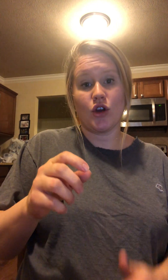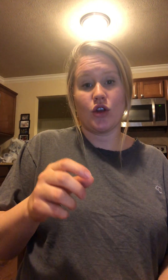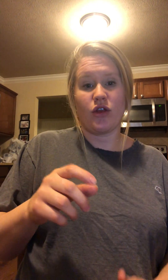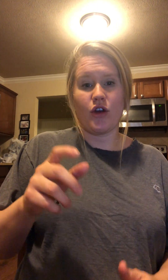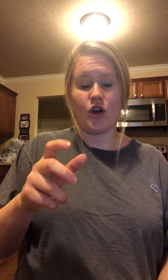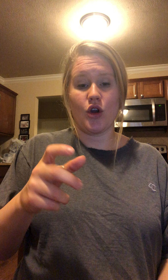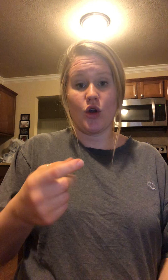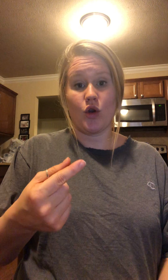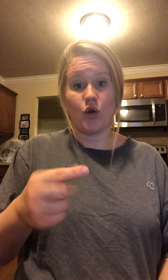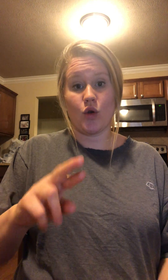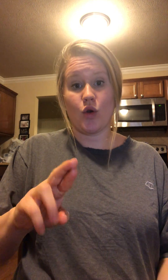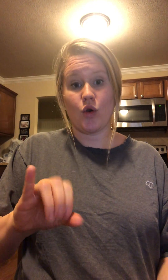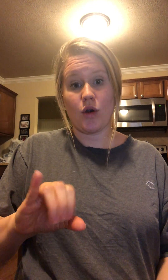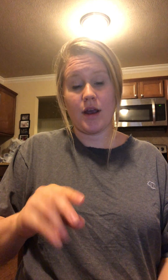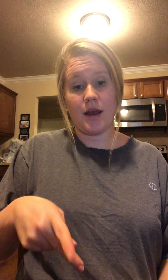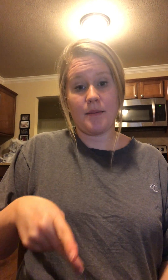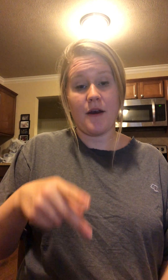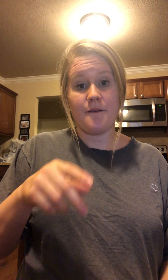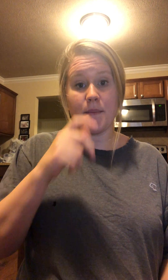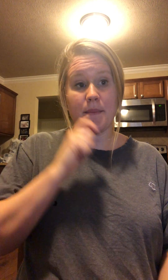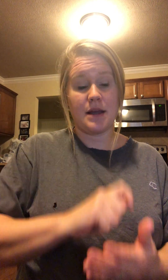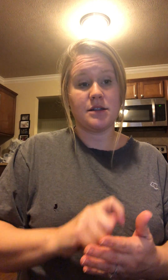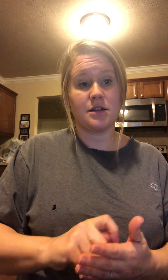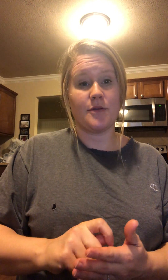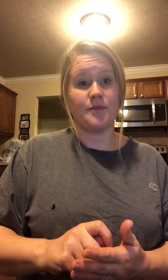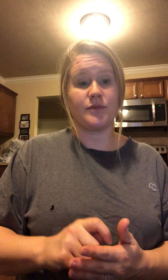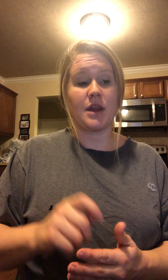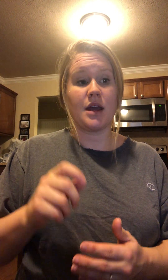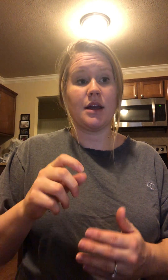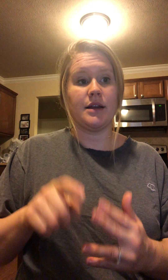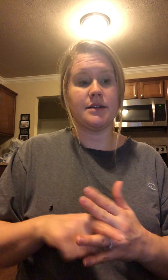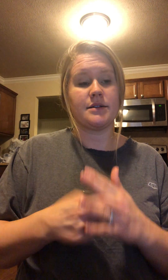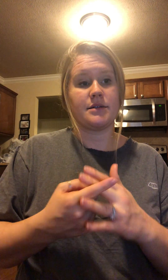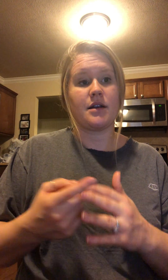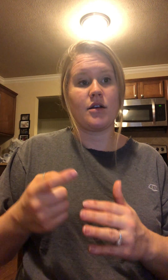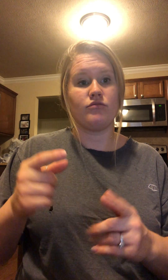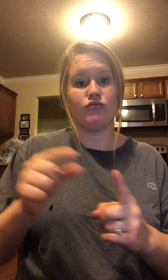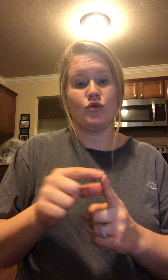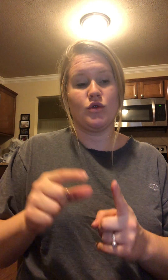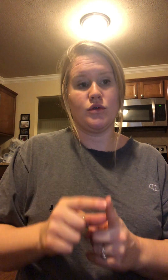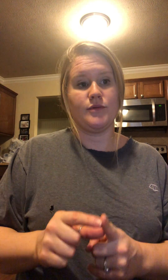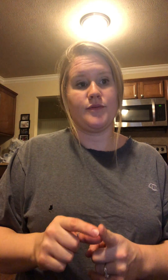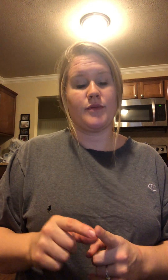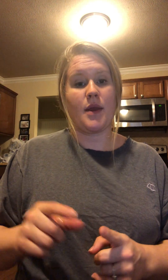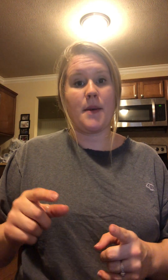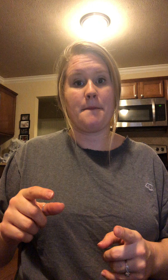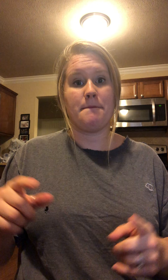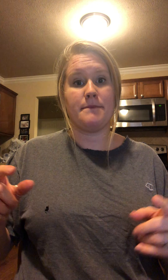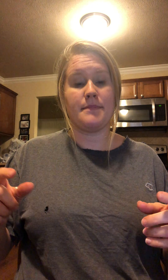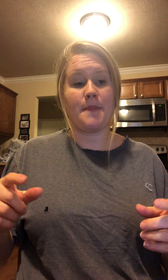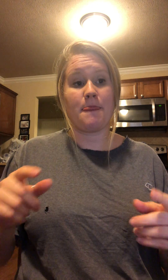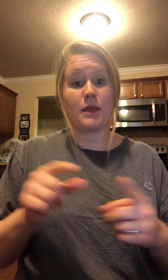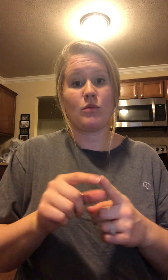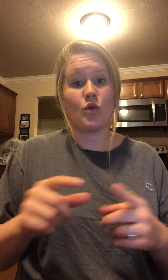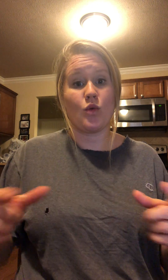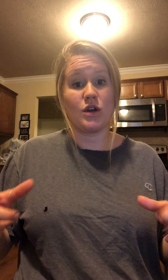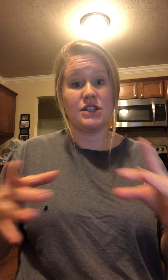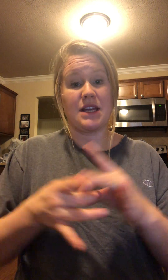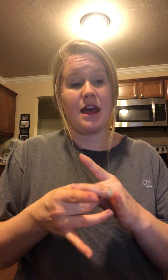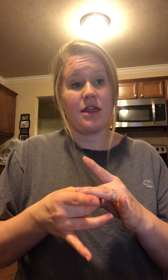words. They put the words together and we work on different convention skills and pay attention to